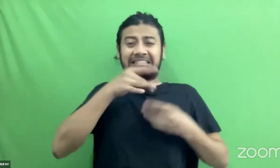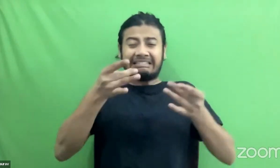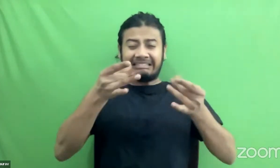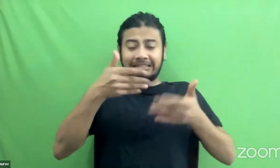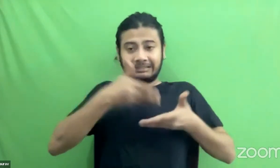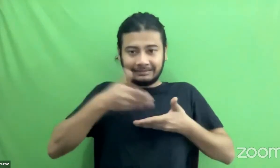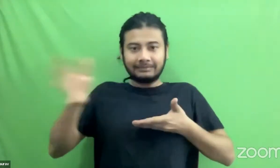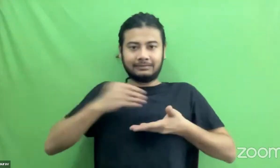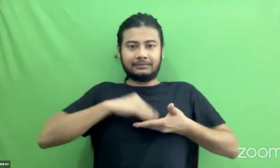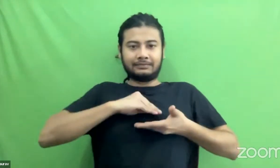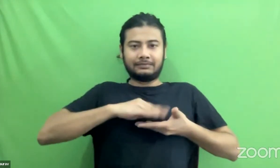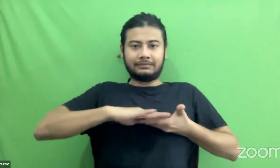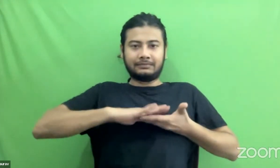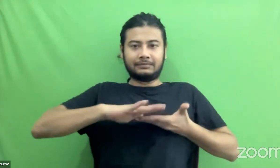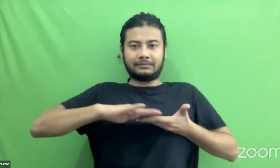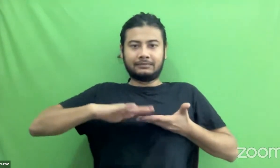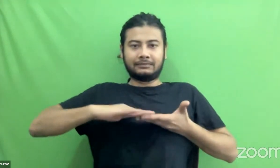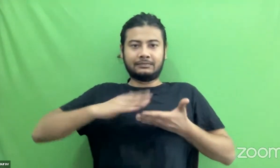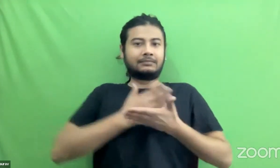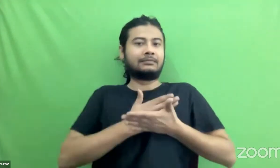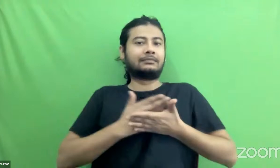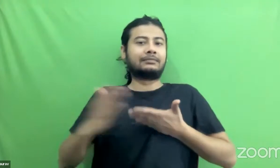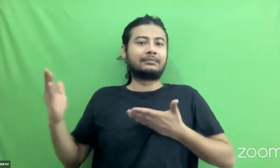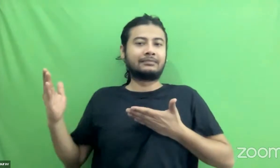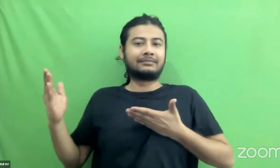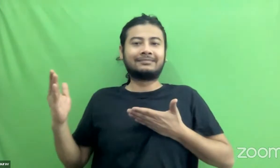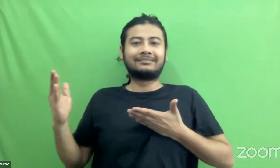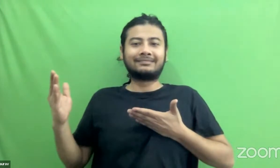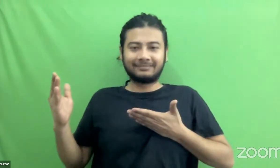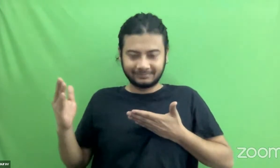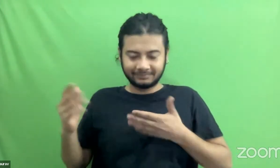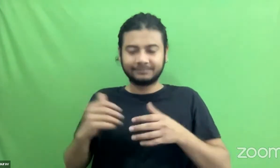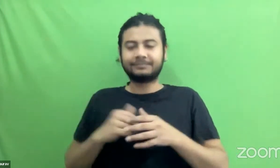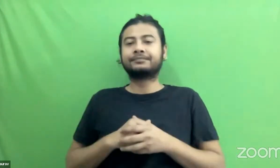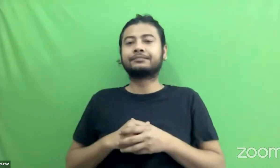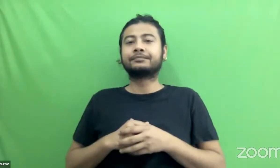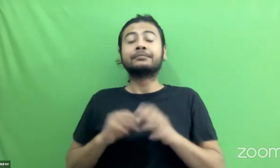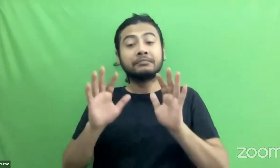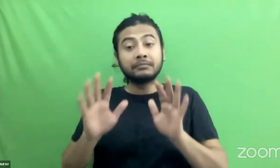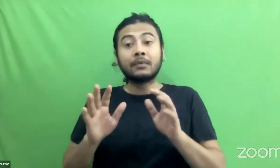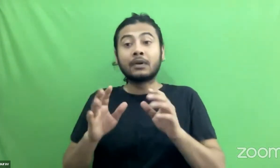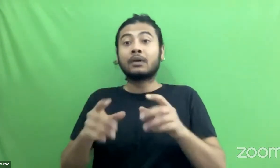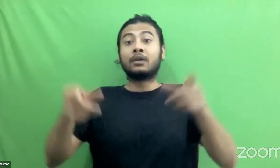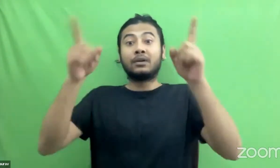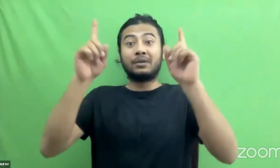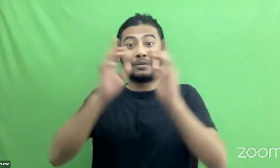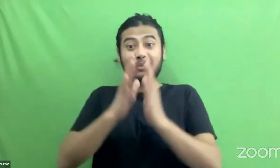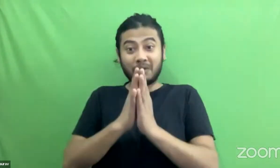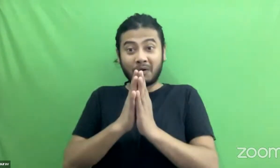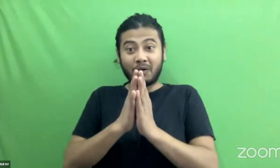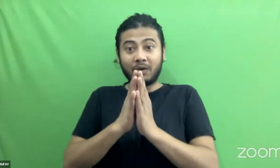we can worship God in so many ways, but chanting is the easiest and it is the fastest work.